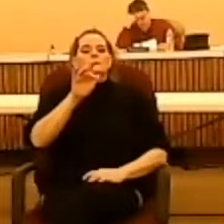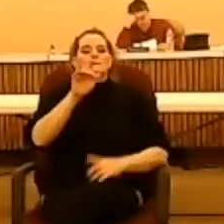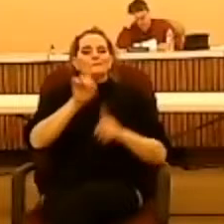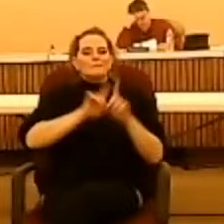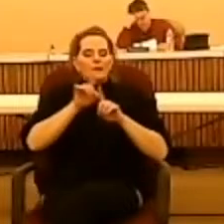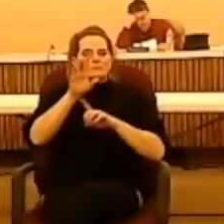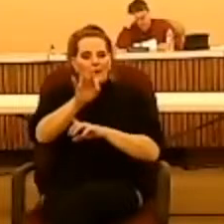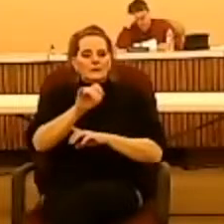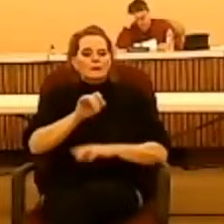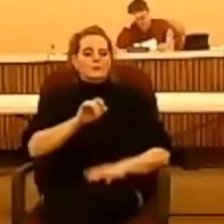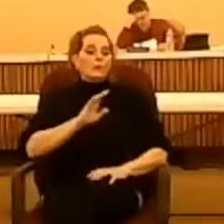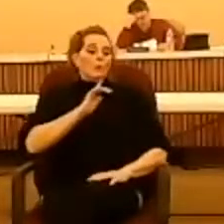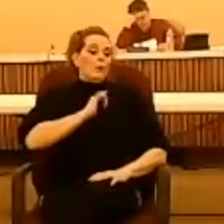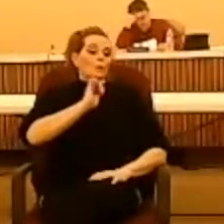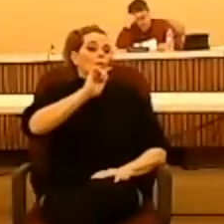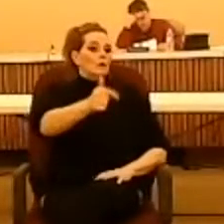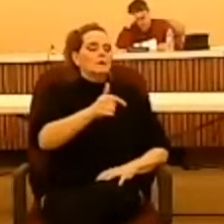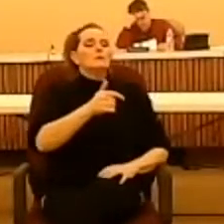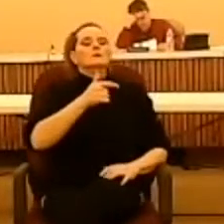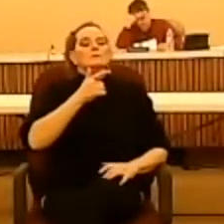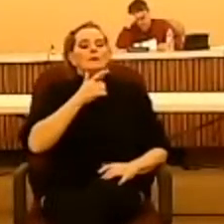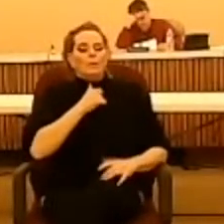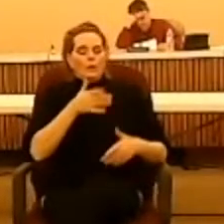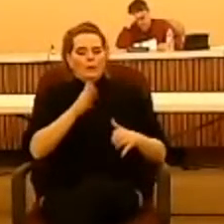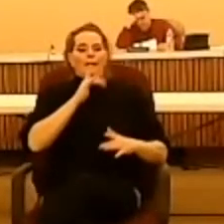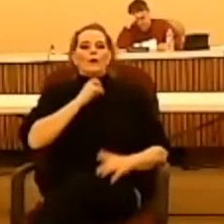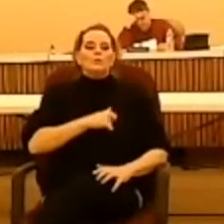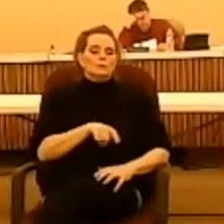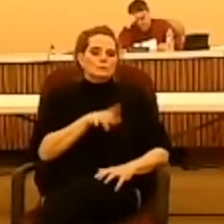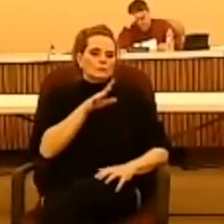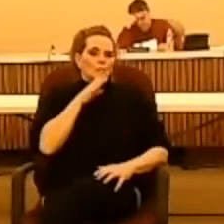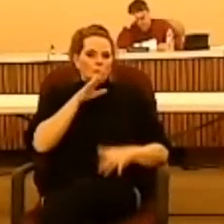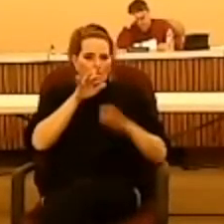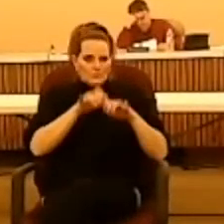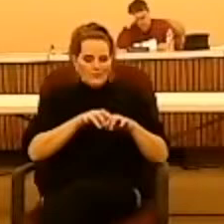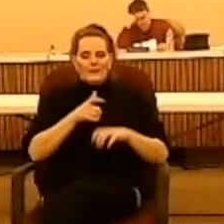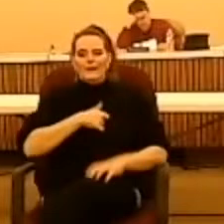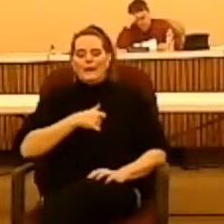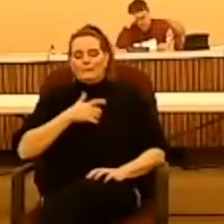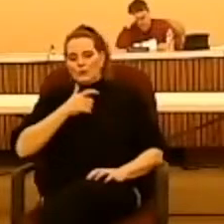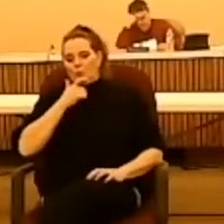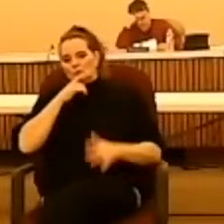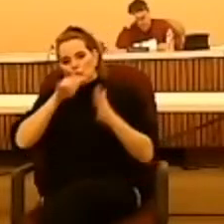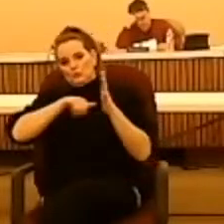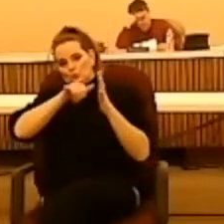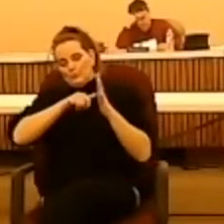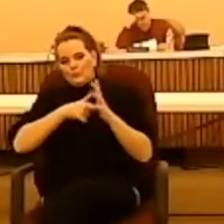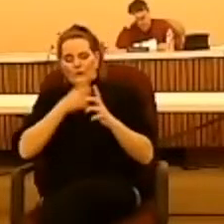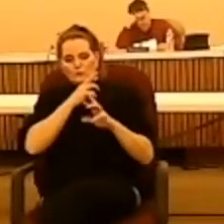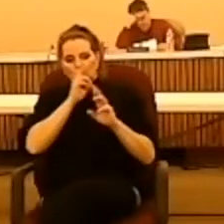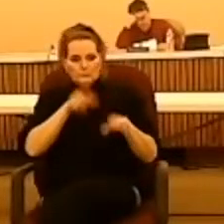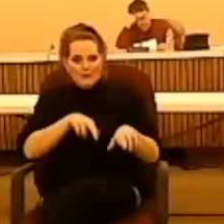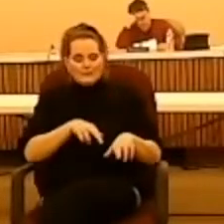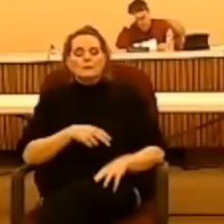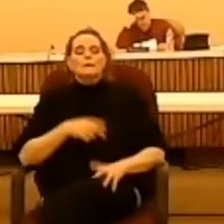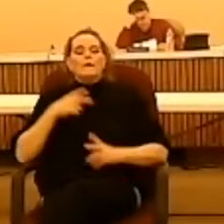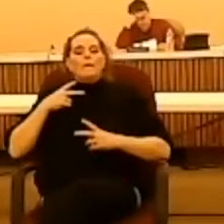to speak, the meeting host will enable you to talk. If you are watching this meeting on YouTube and wish to respond, please